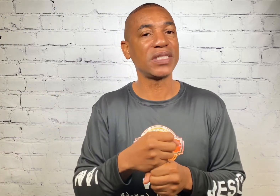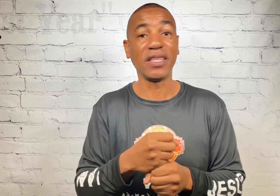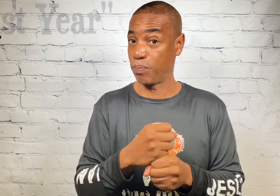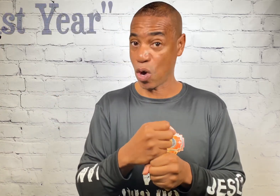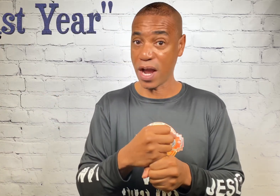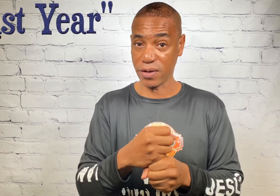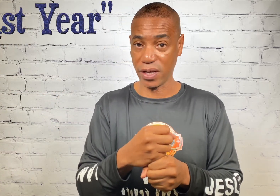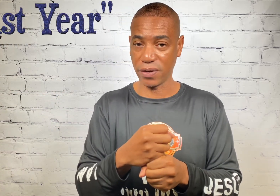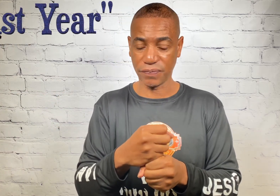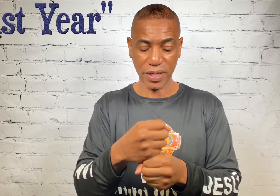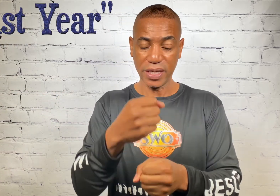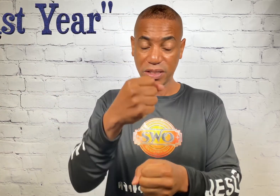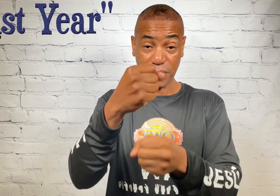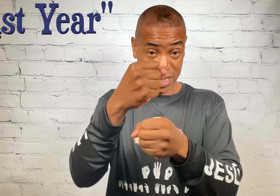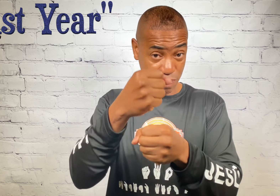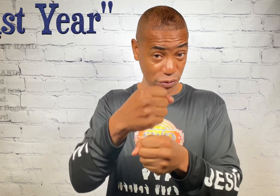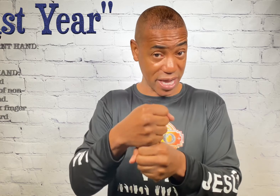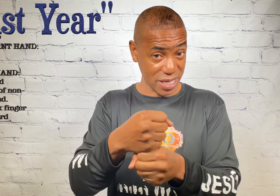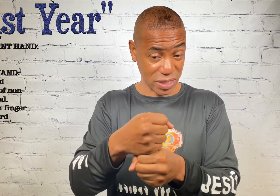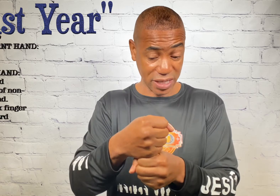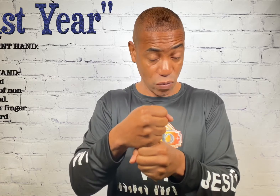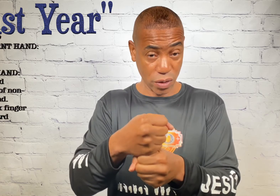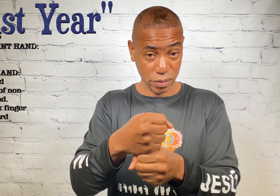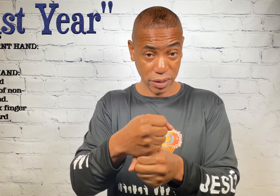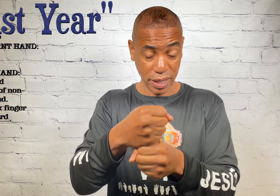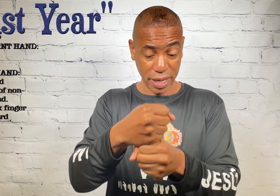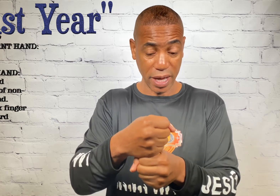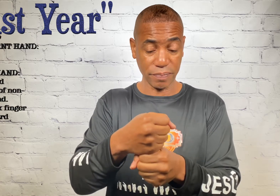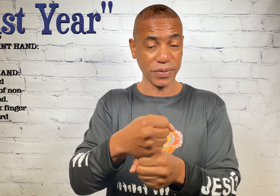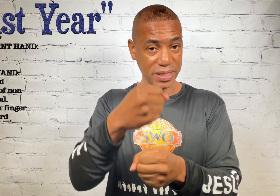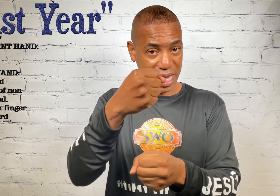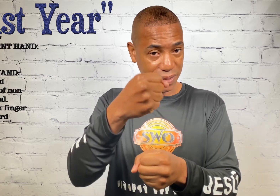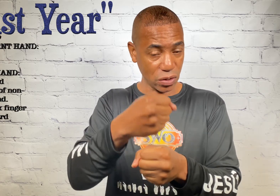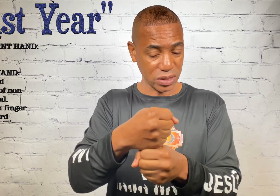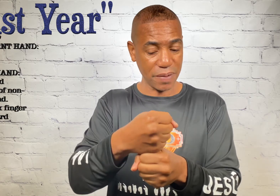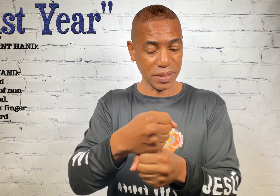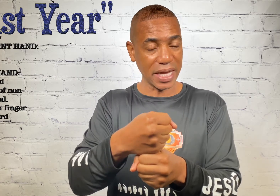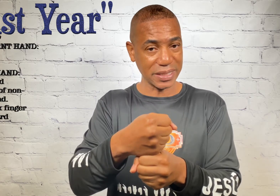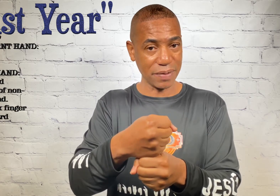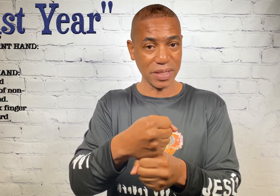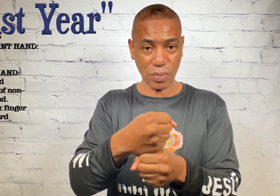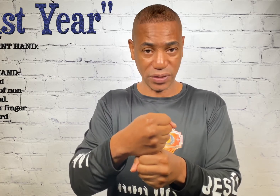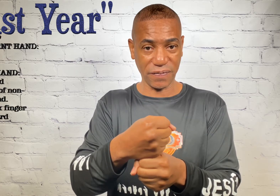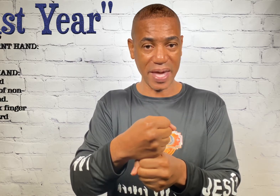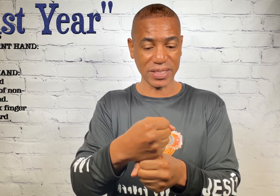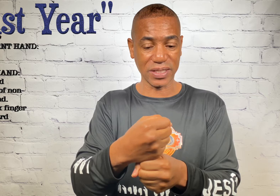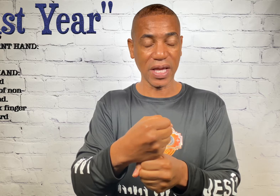the prior year? Simply take both hands like they were, the dominant on top of the non-dominant, both of them S's.